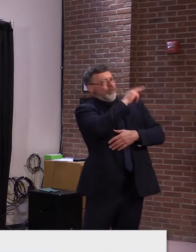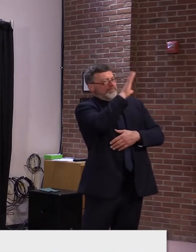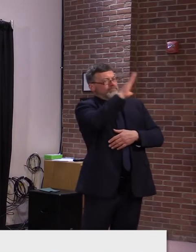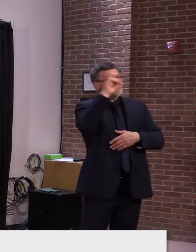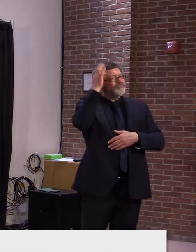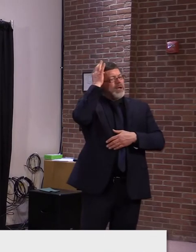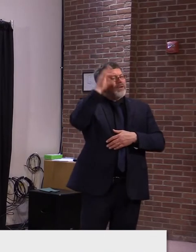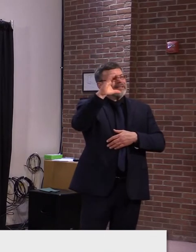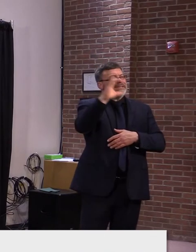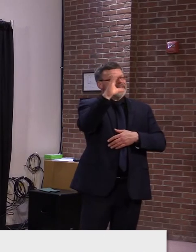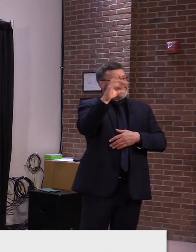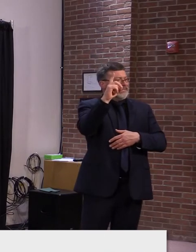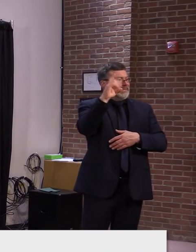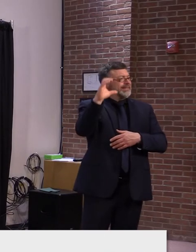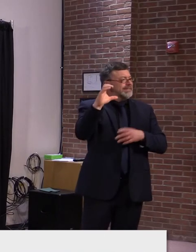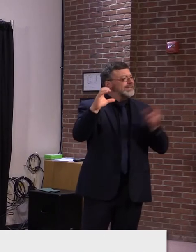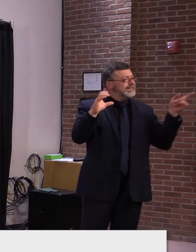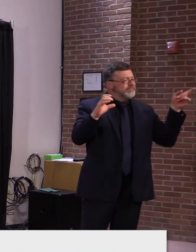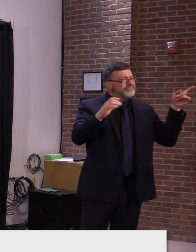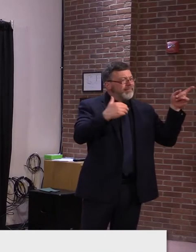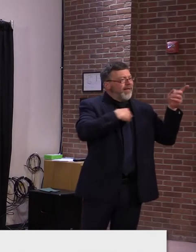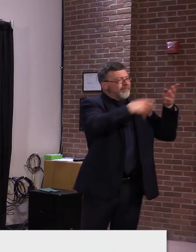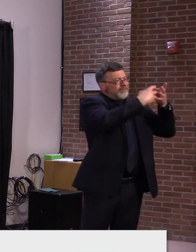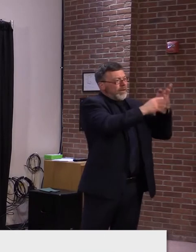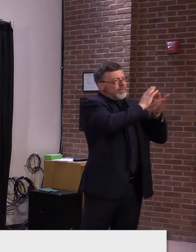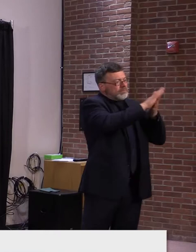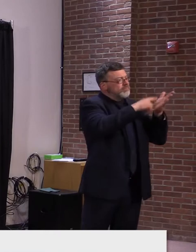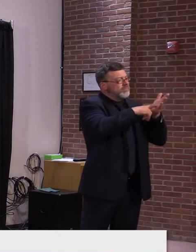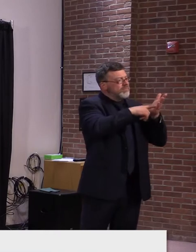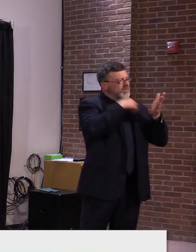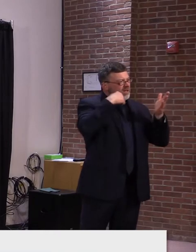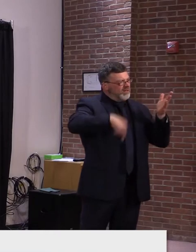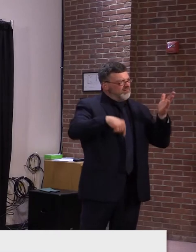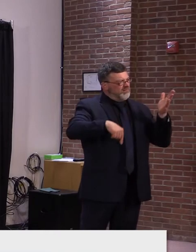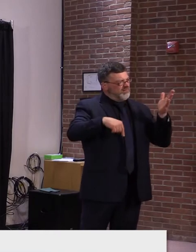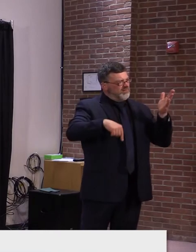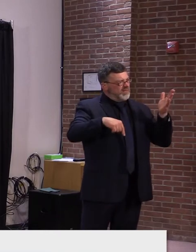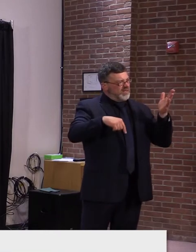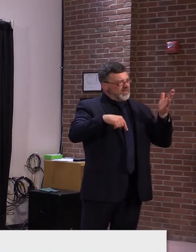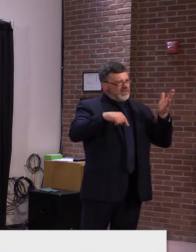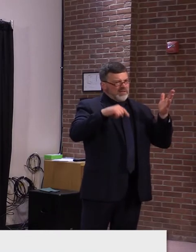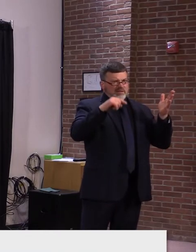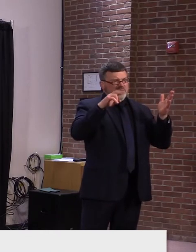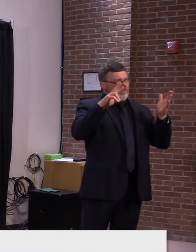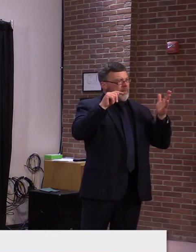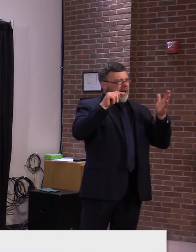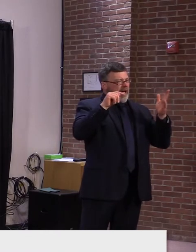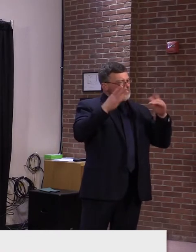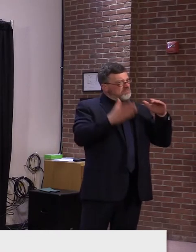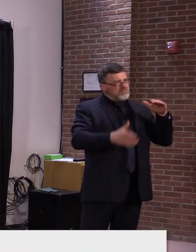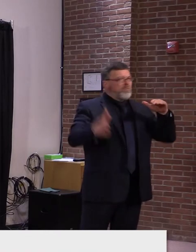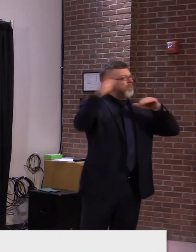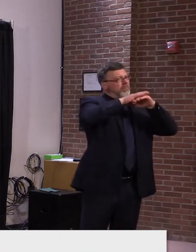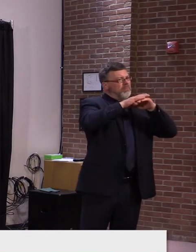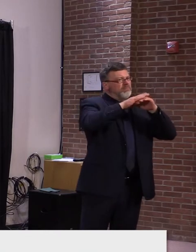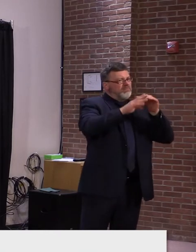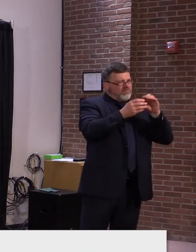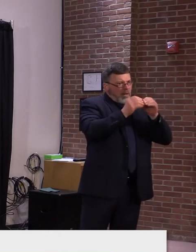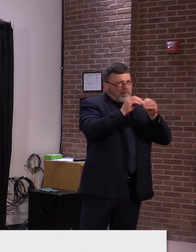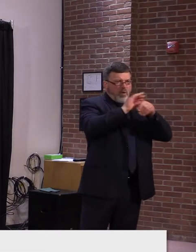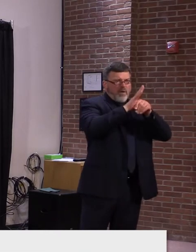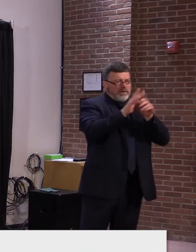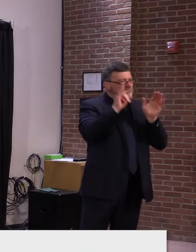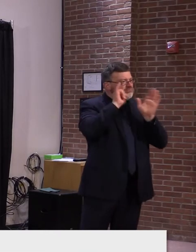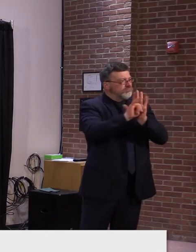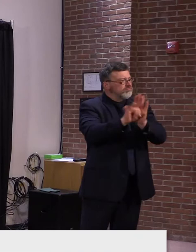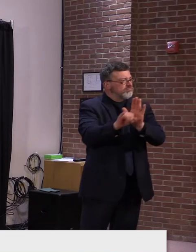in Franklin County has seen a significant increase in COVID in its system over the last 15 days from February 24th to March